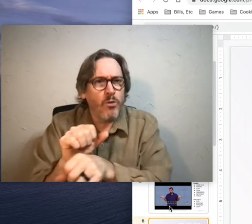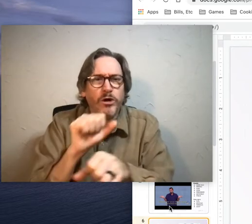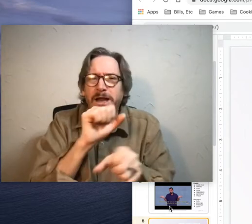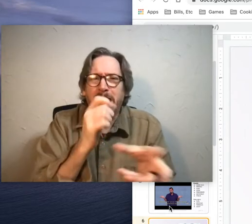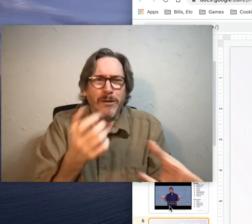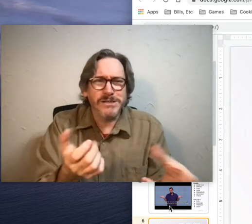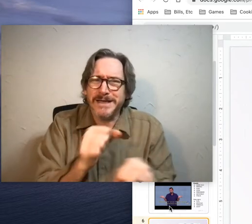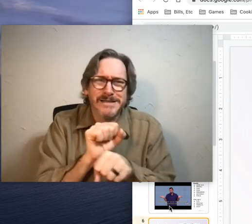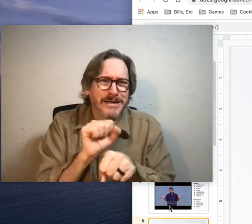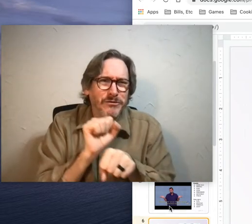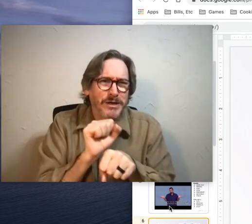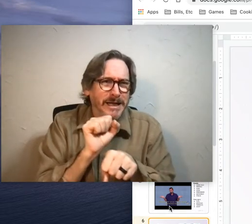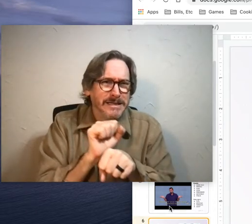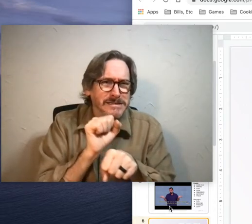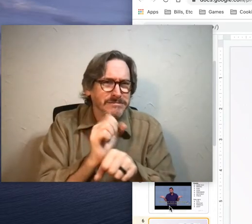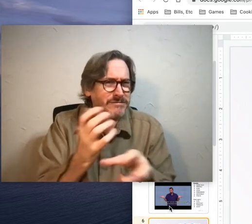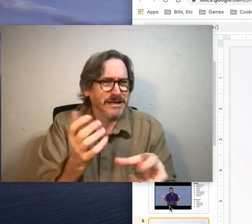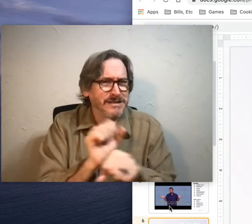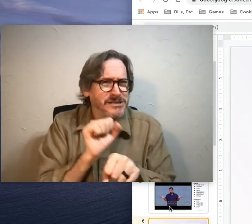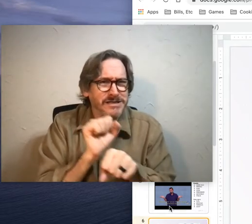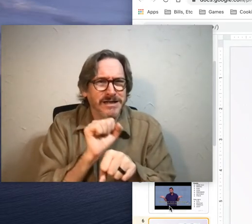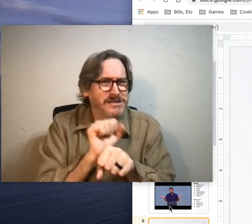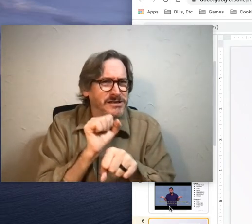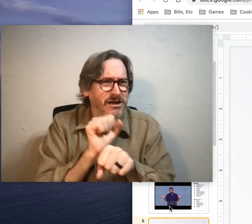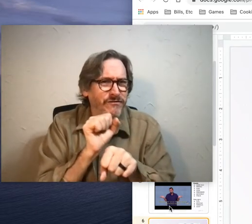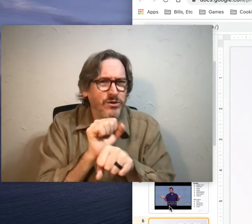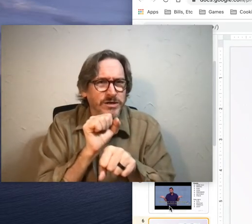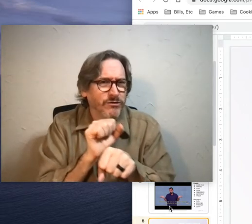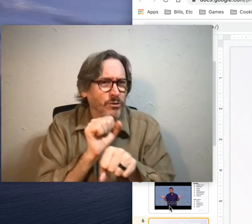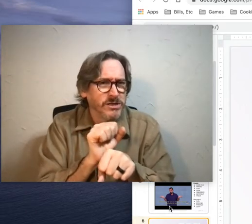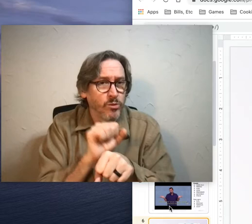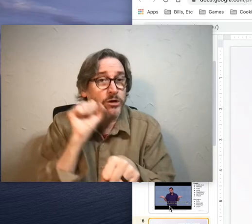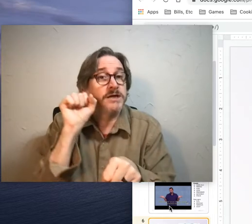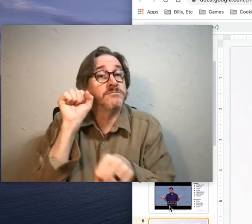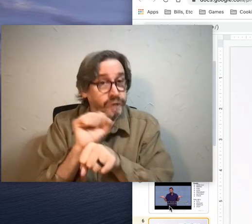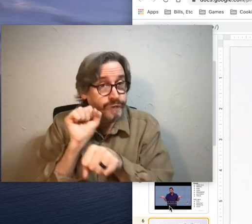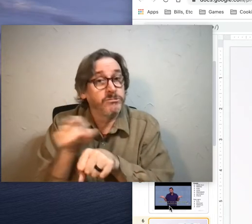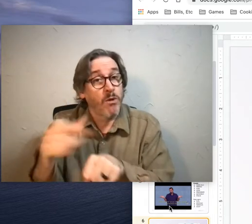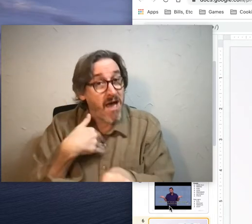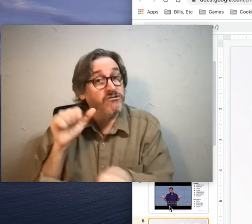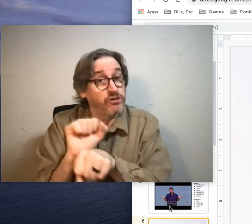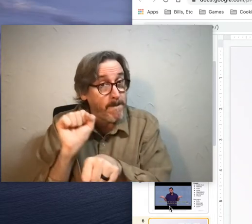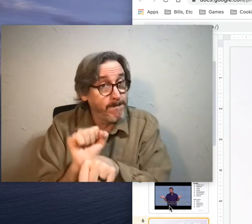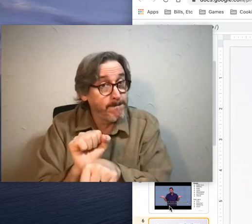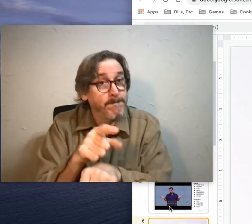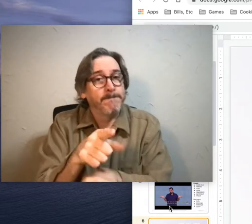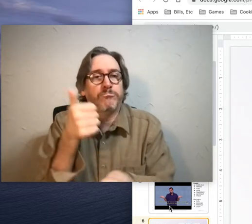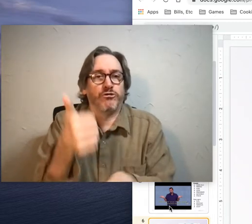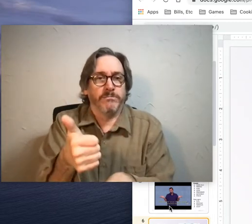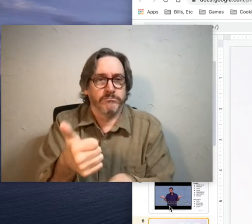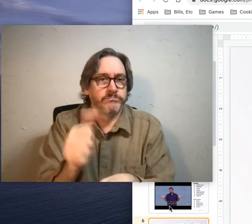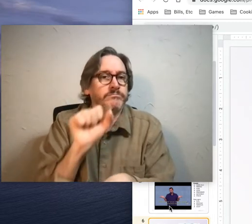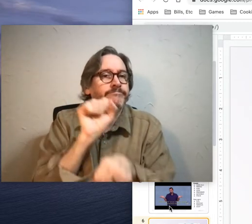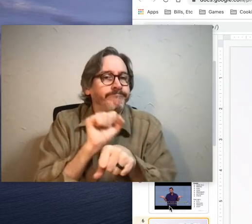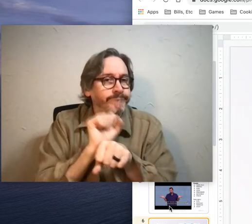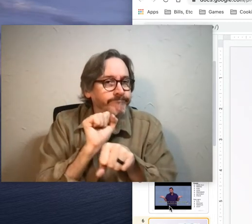Job. Working, I will say, is like 3 hits, right? It's a few different ones. Work is job,